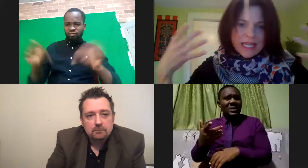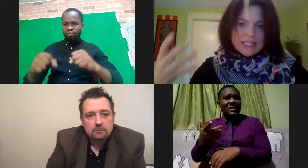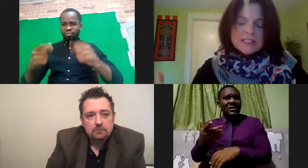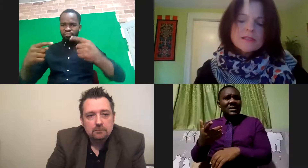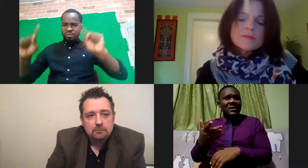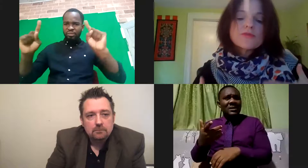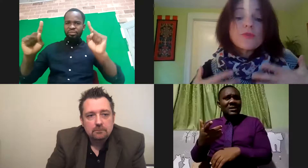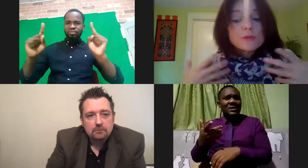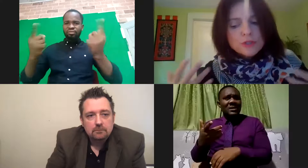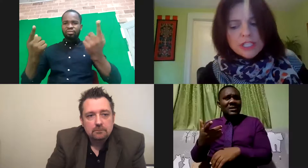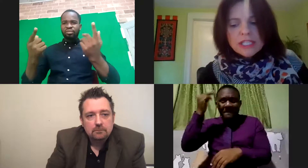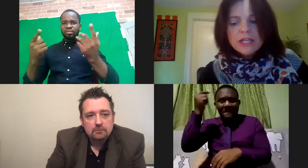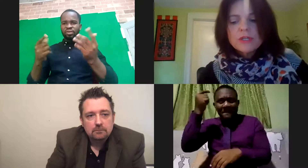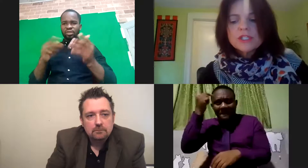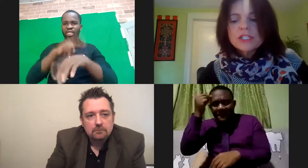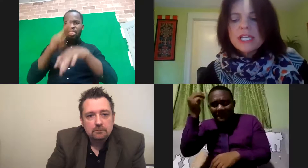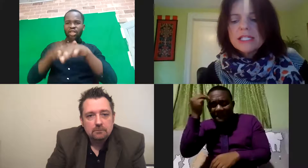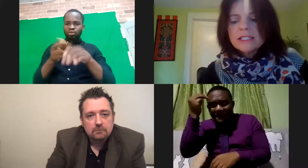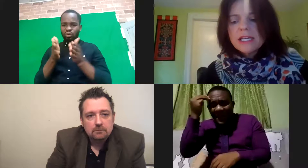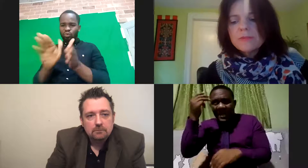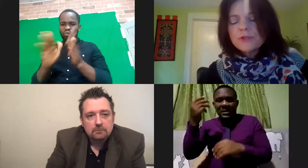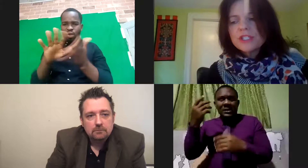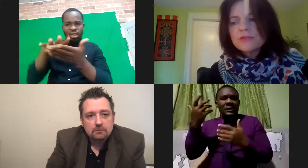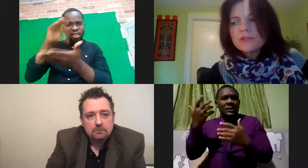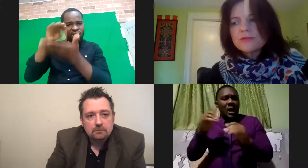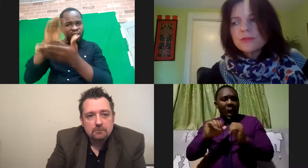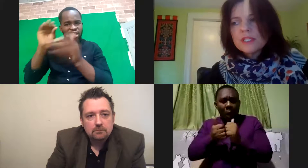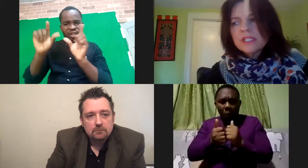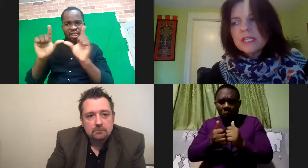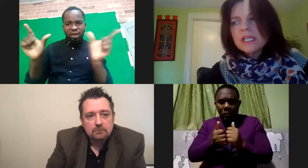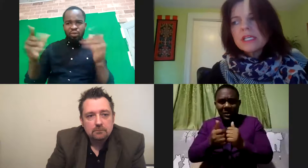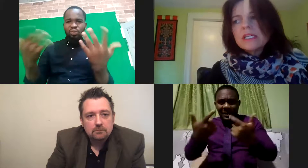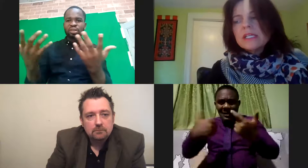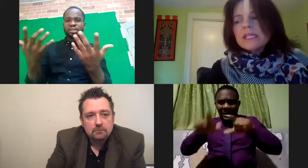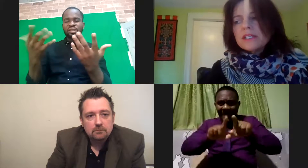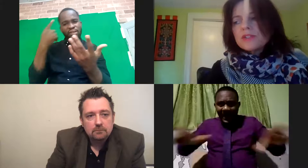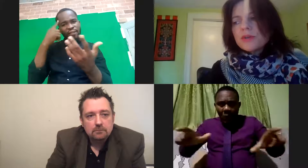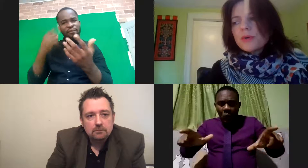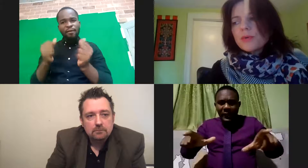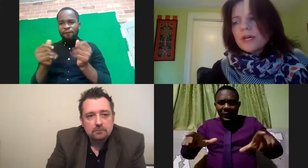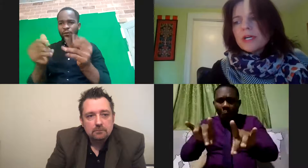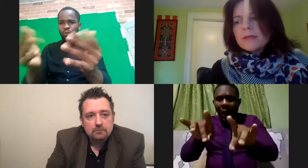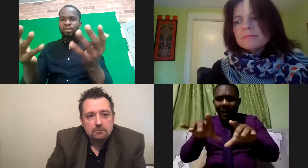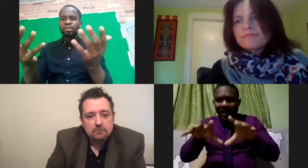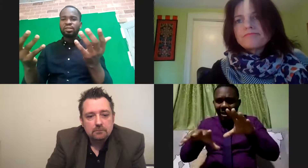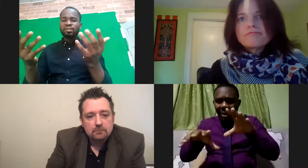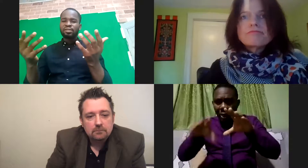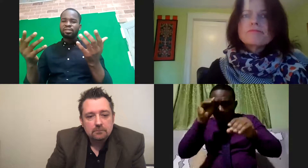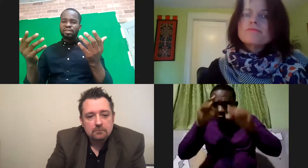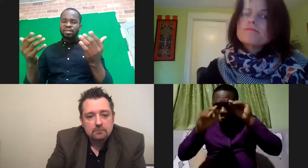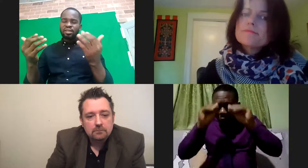natural mechanisms for learning language and reaching full fluency. And so,